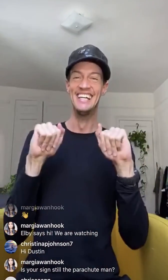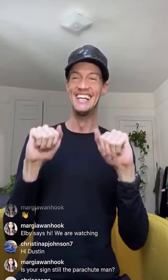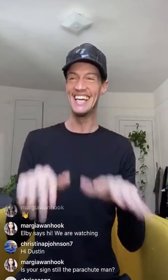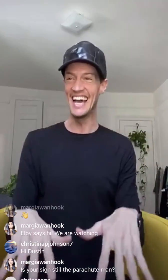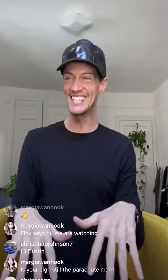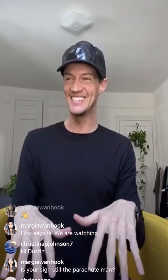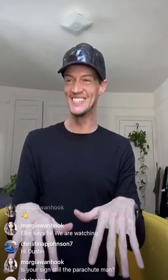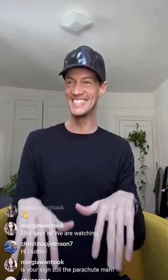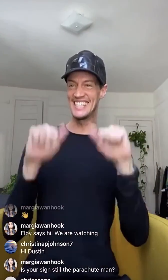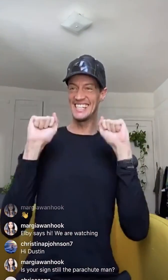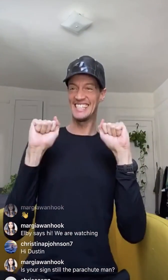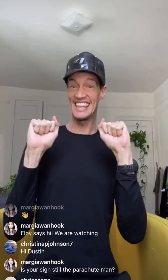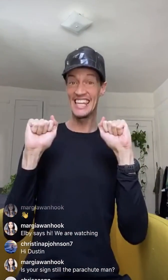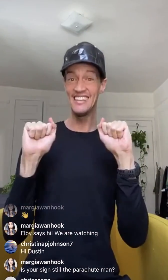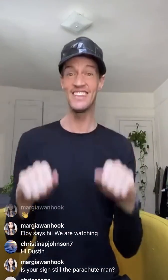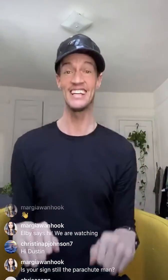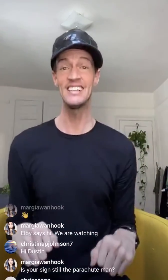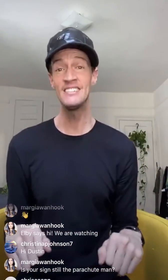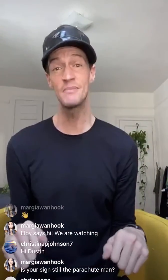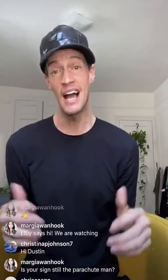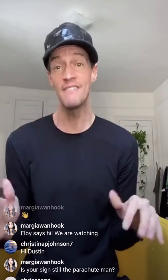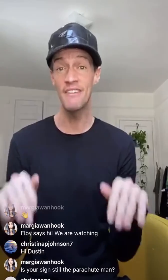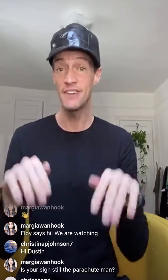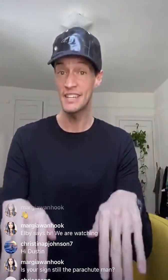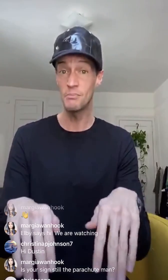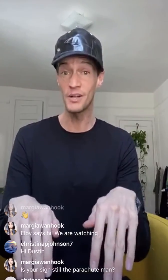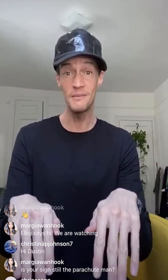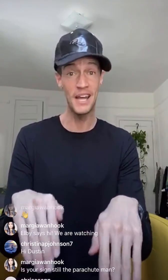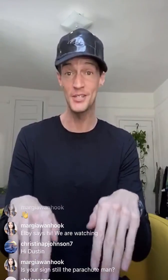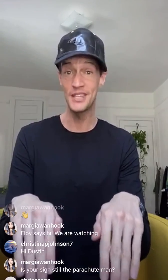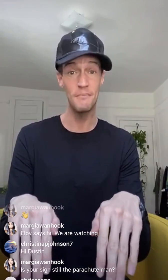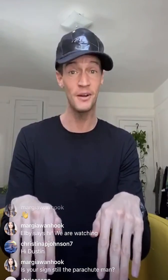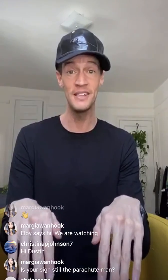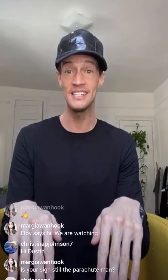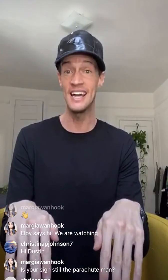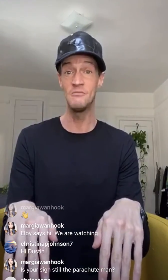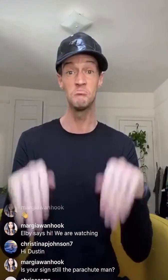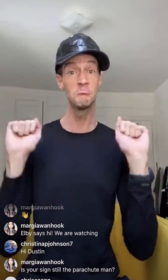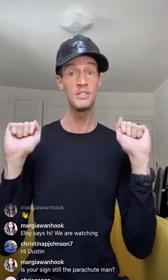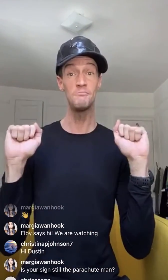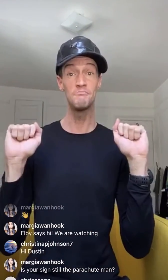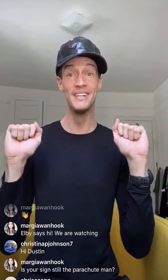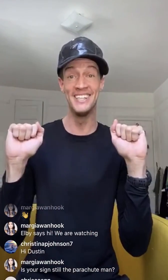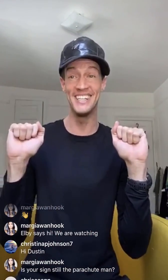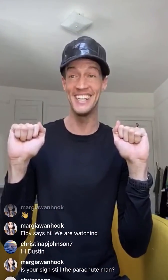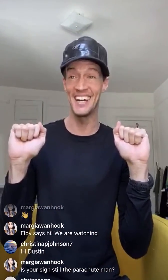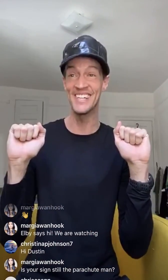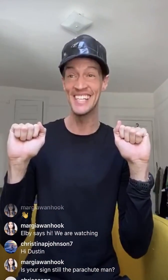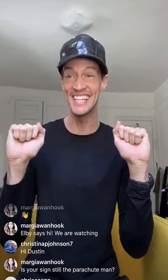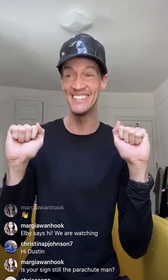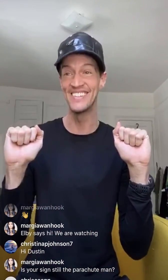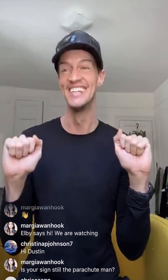leave, I want to depart, nope. Retire, withdraw, I gotta get out of here. I gotta get out of here. I am all